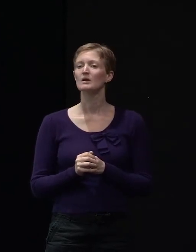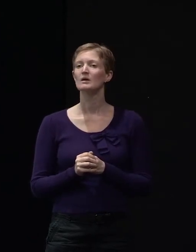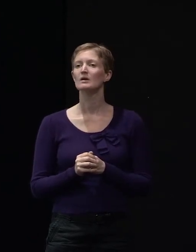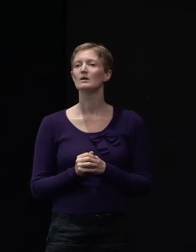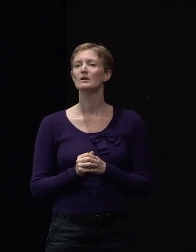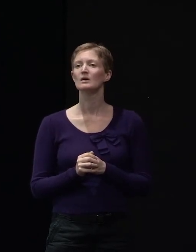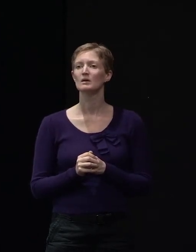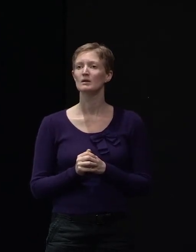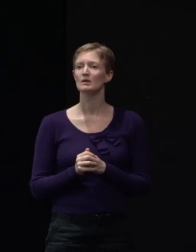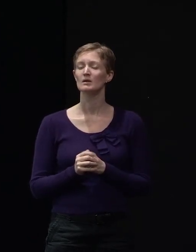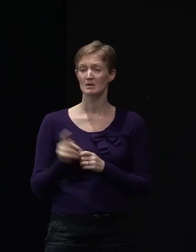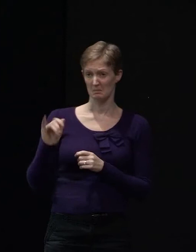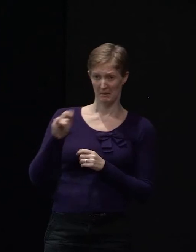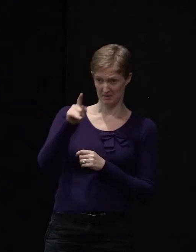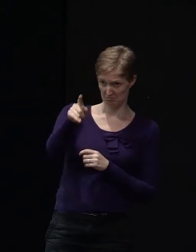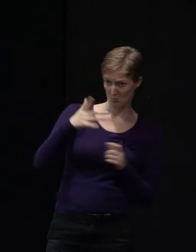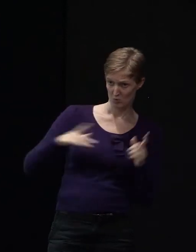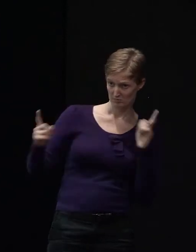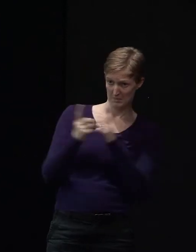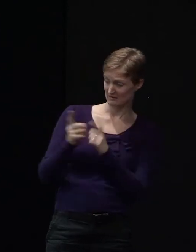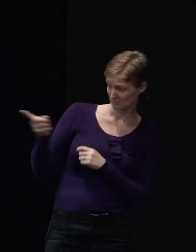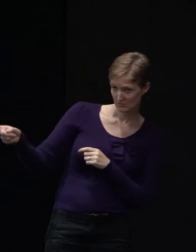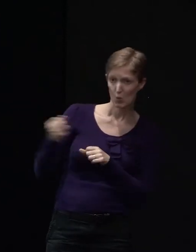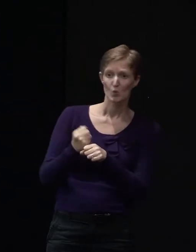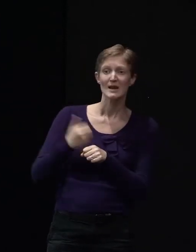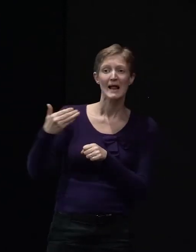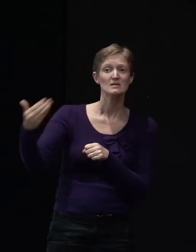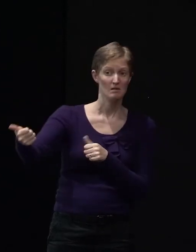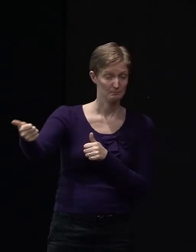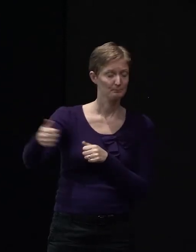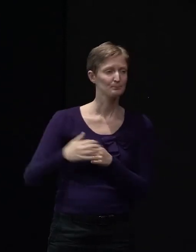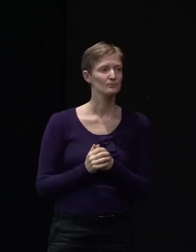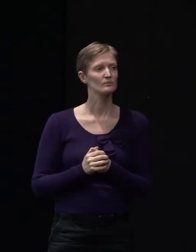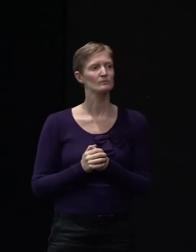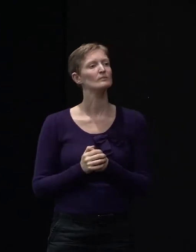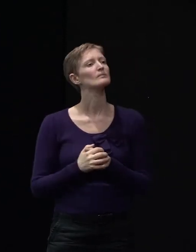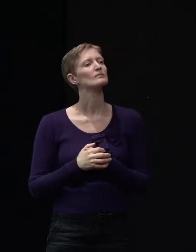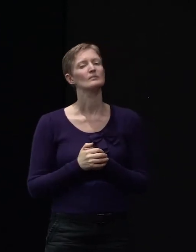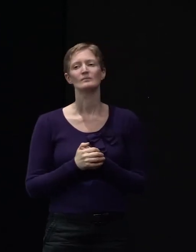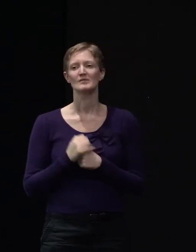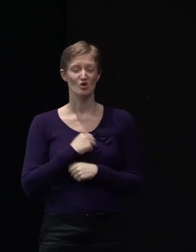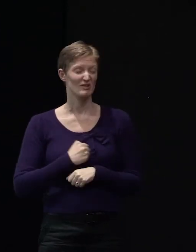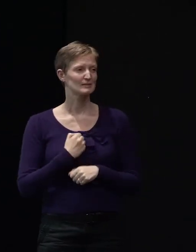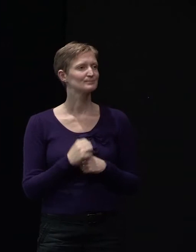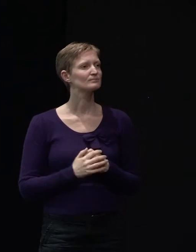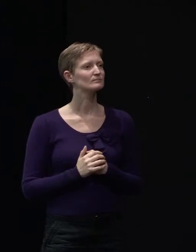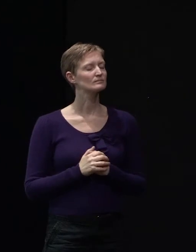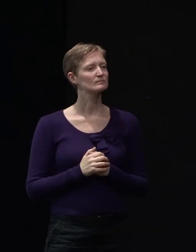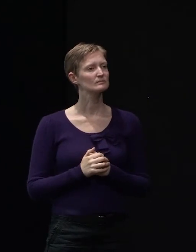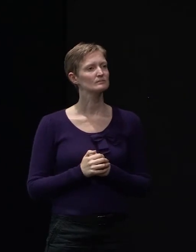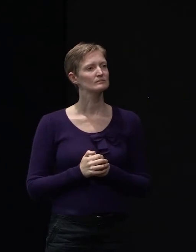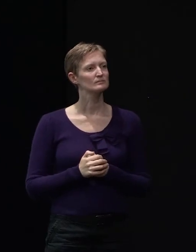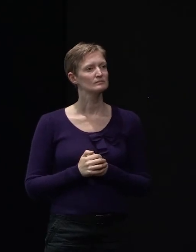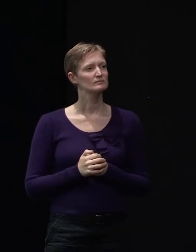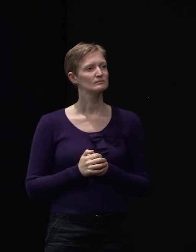if you want to talk to Gordon afterwards, yeah, he probably feel can't free. quite hear Yep. you at the moment, and they've moved the microphone to the back, so sorry about that.